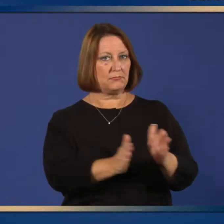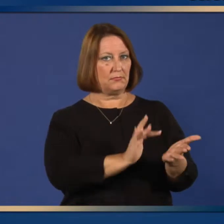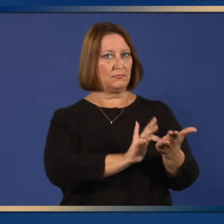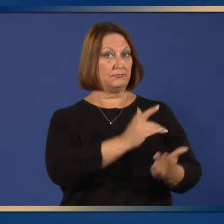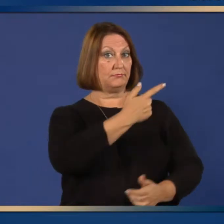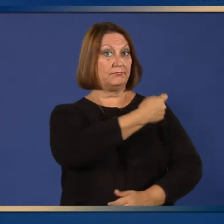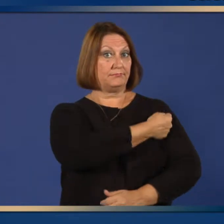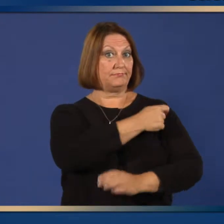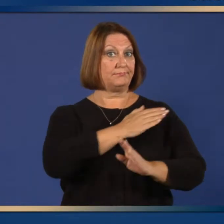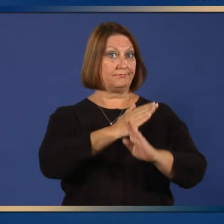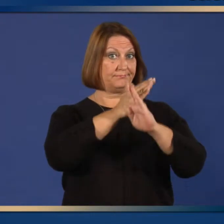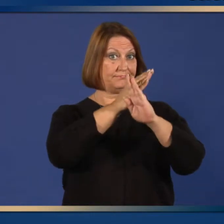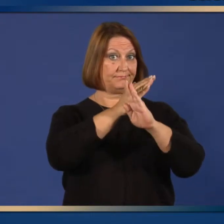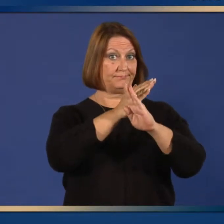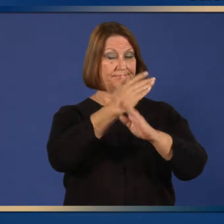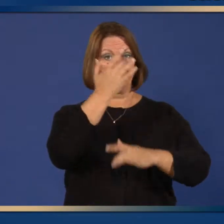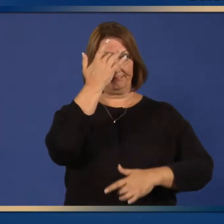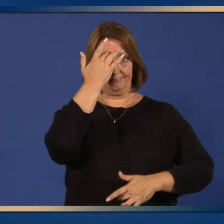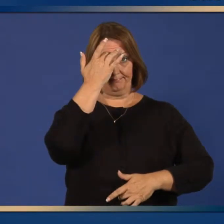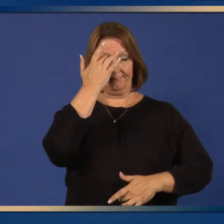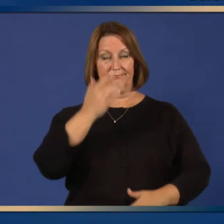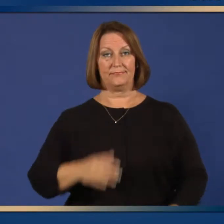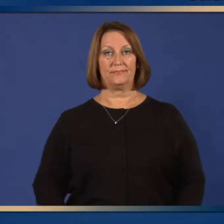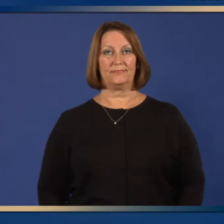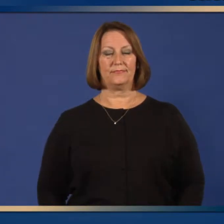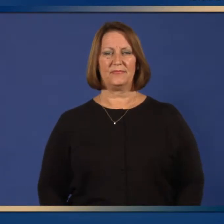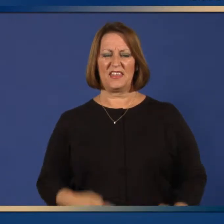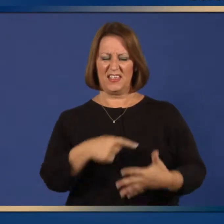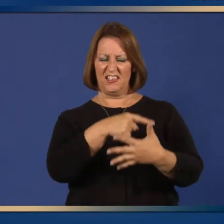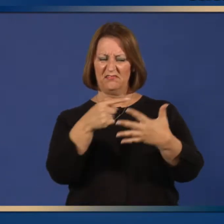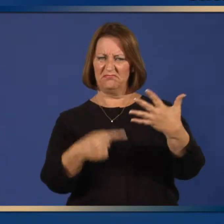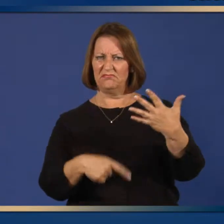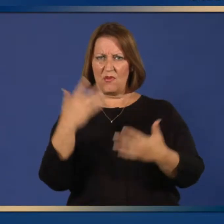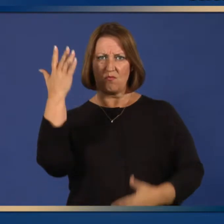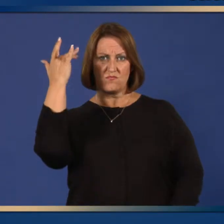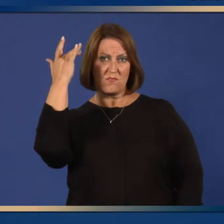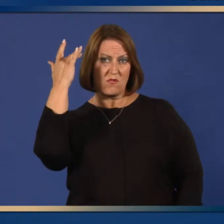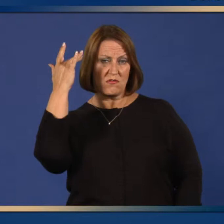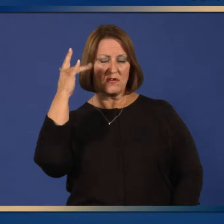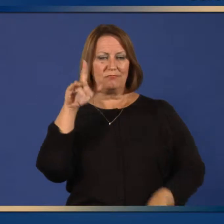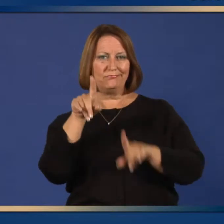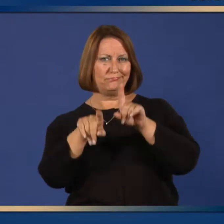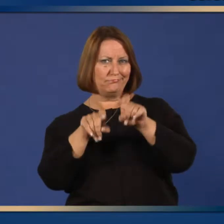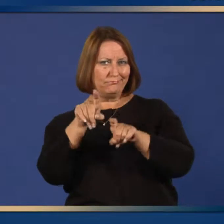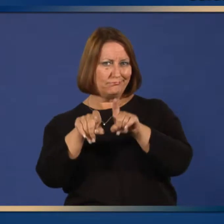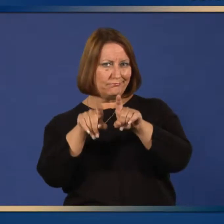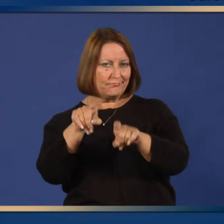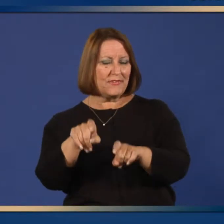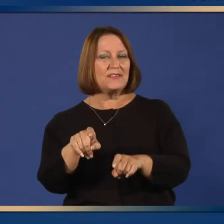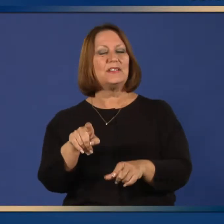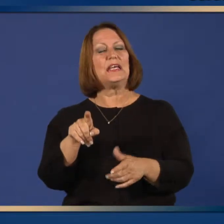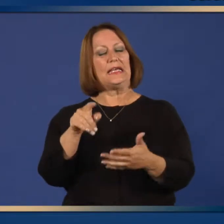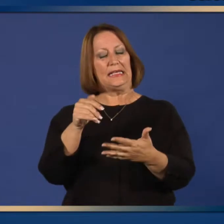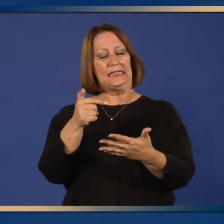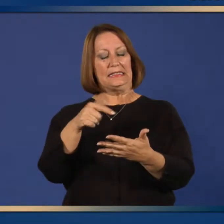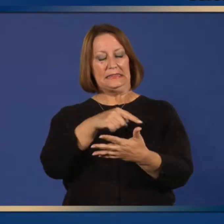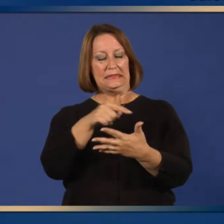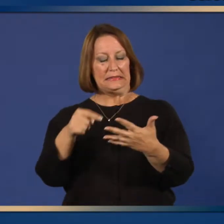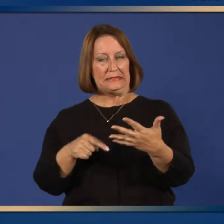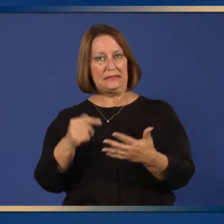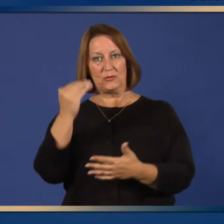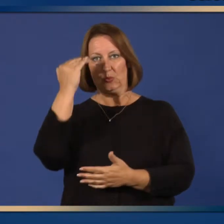The following questions will help us determine if there is any reason we should not give you or